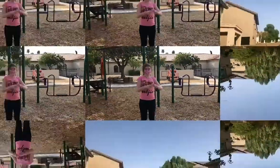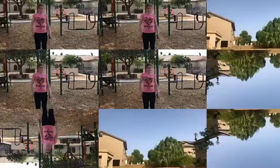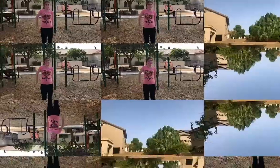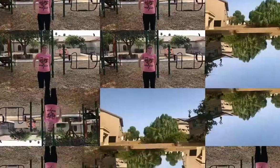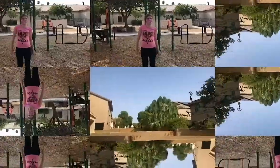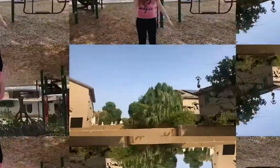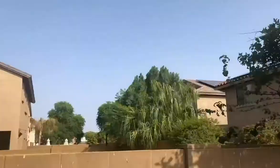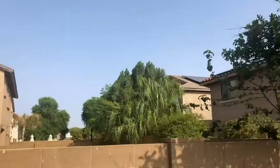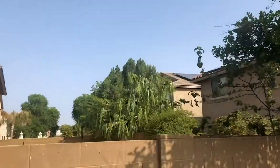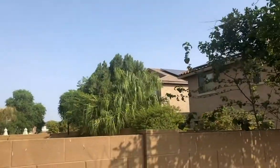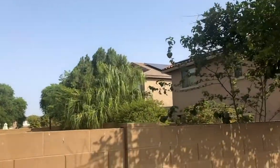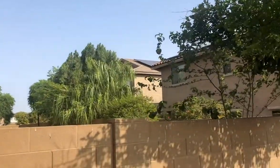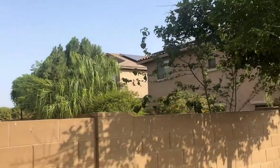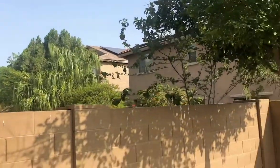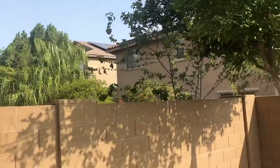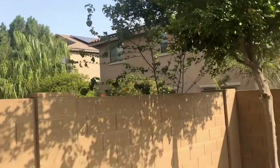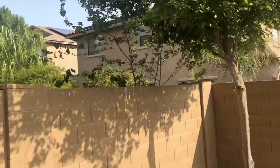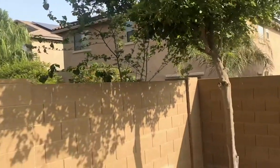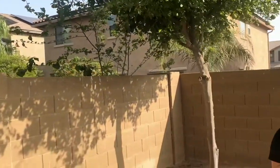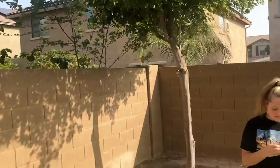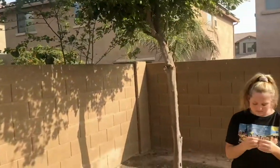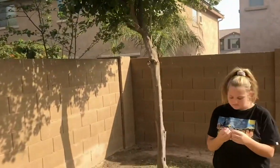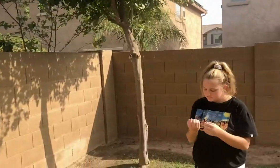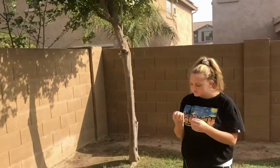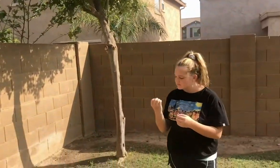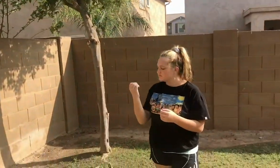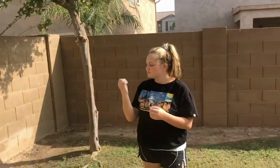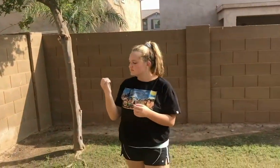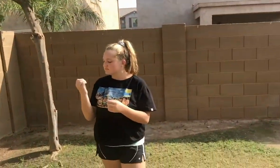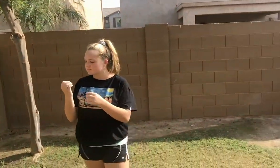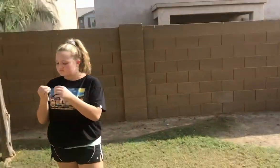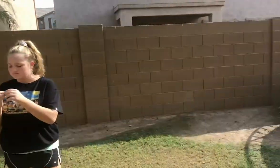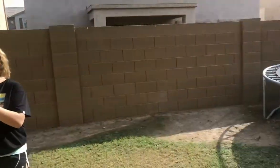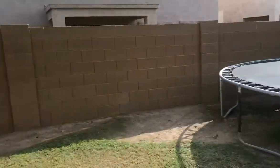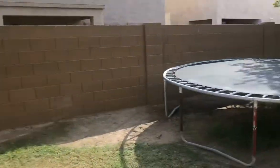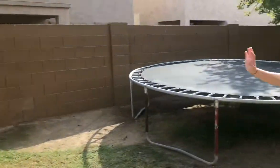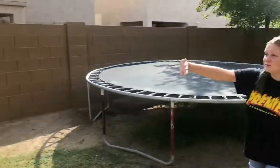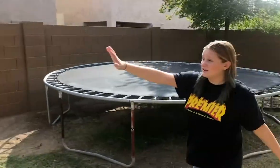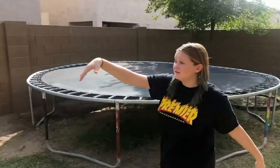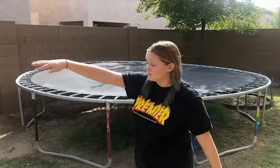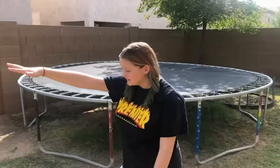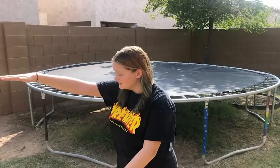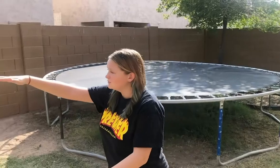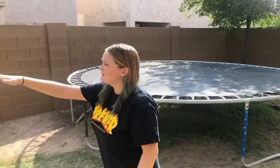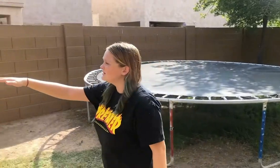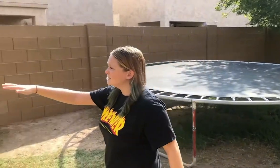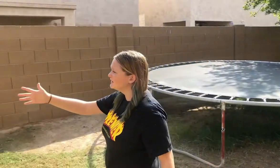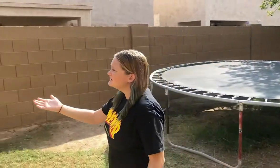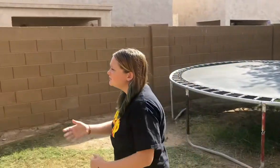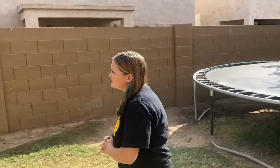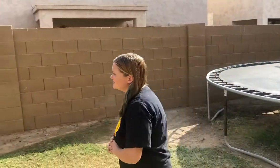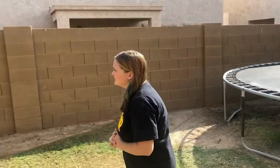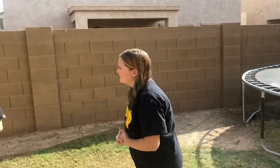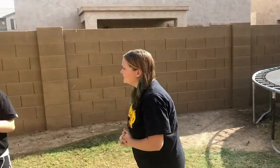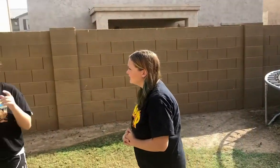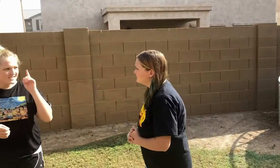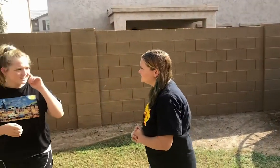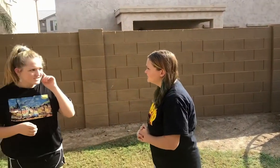cuts to a student in her backyard. Another student walks up trying to get her attention. Hey. Hey. I'm sorry. Wait, I couldn't hear you.